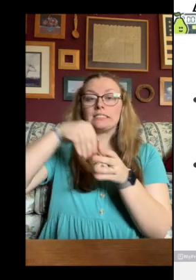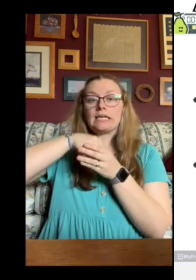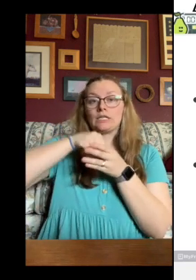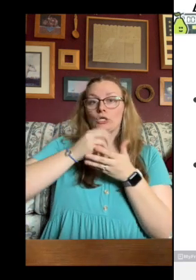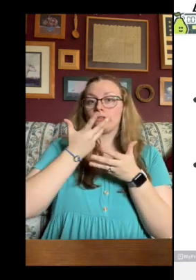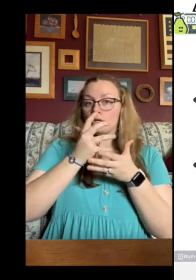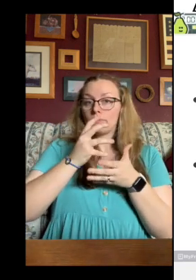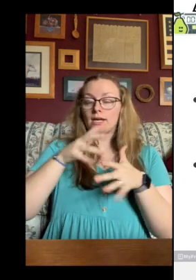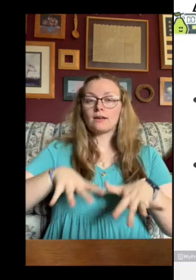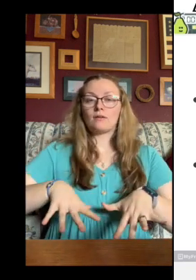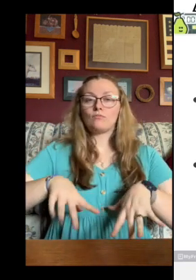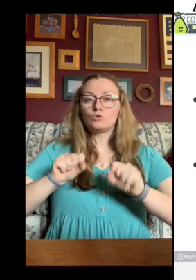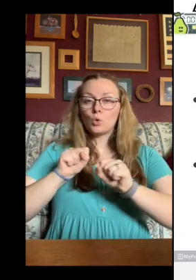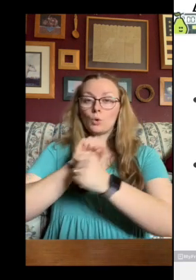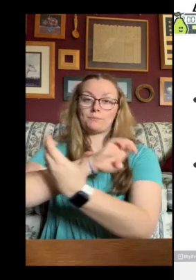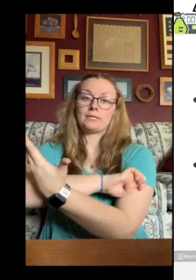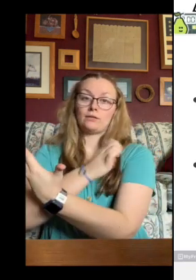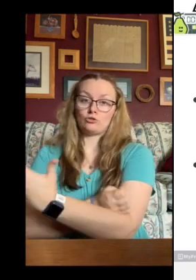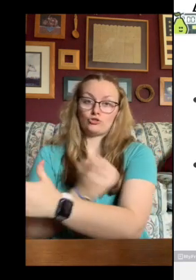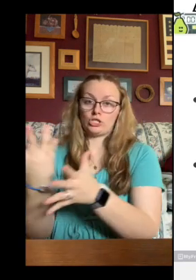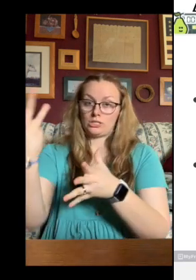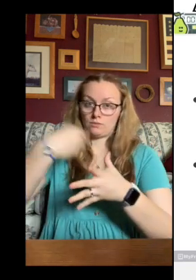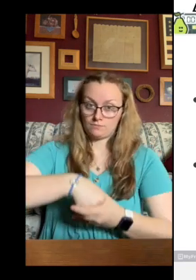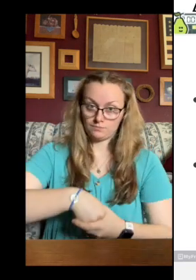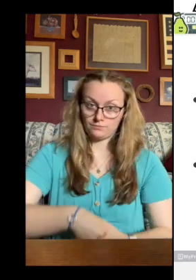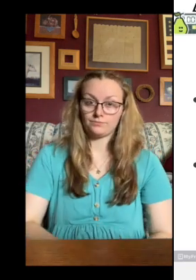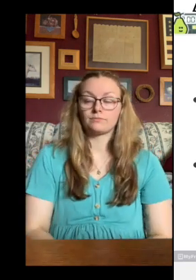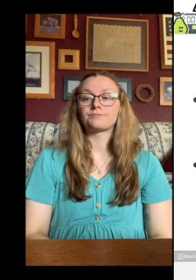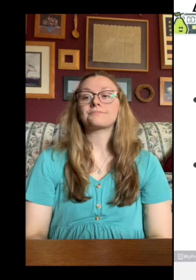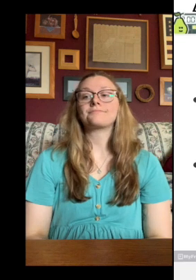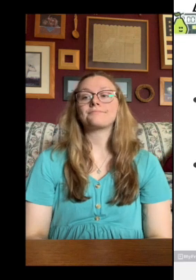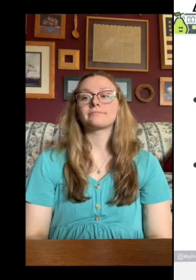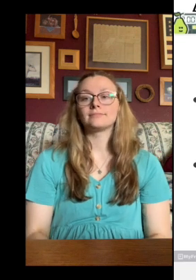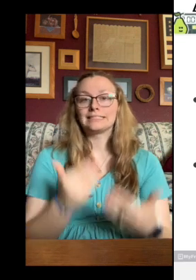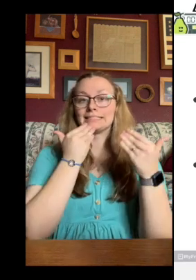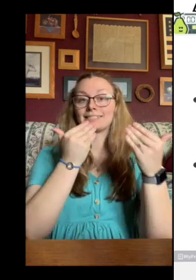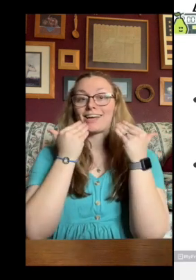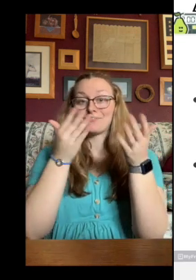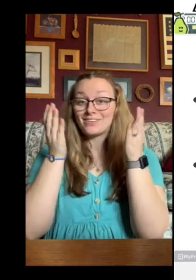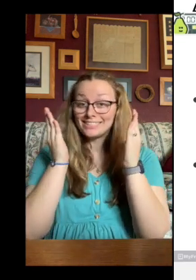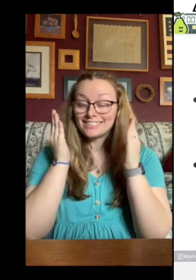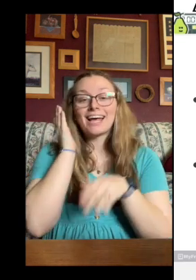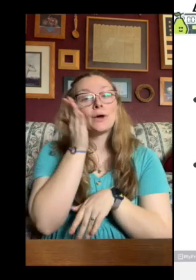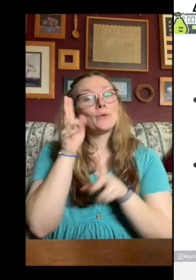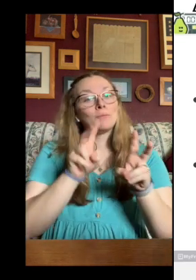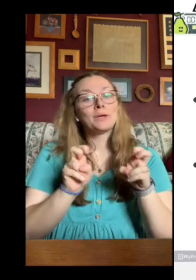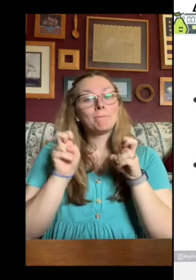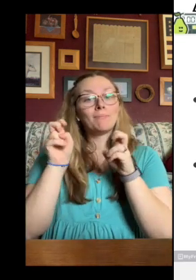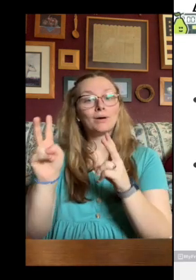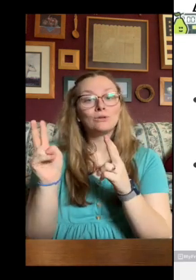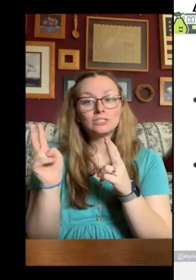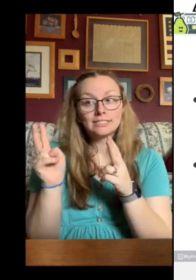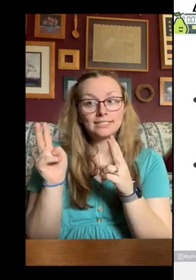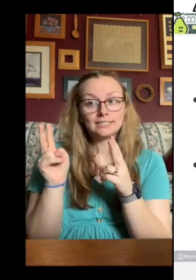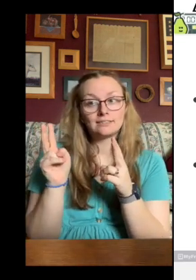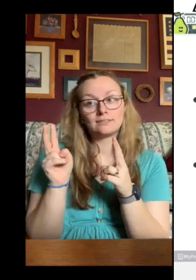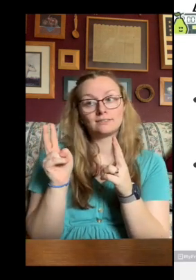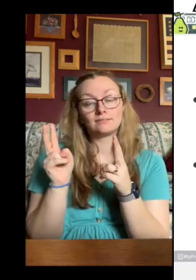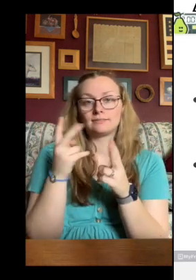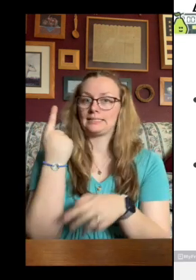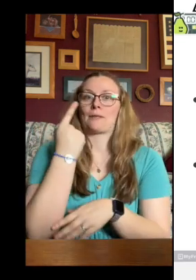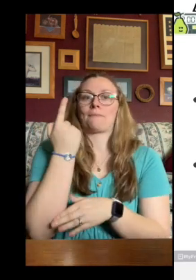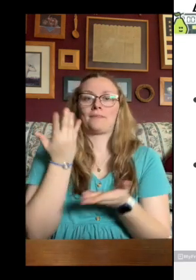in. All right. Thanks for listening. I will be posting something. It might be like a class